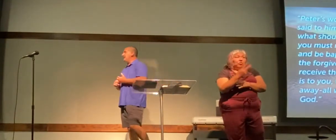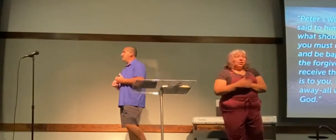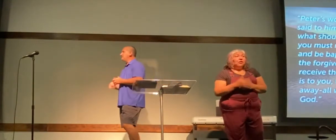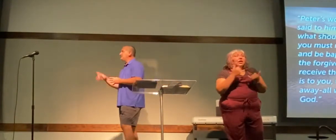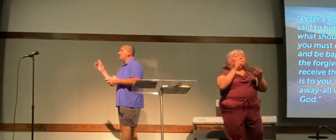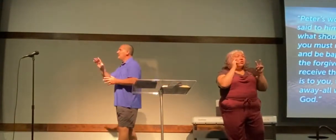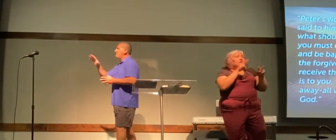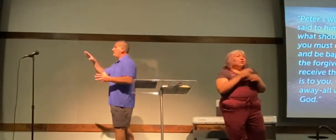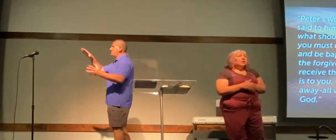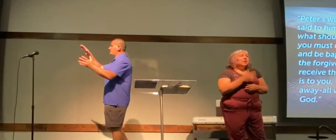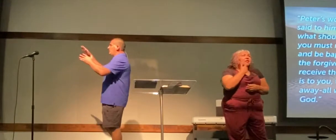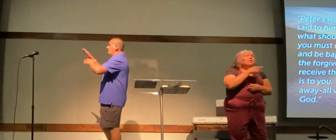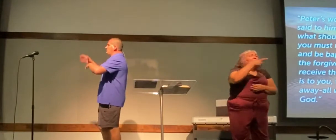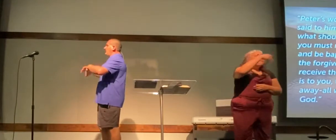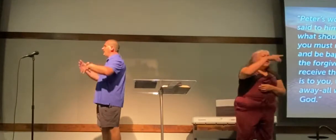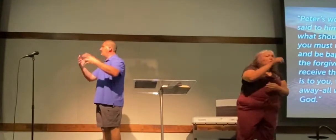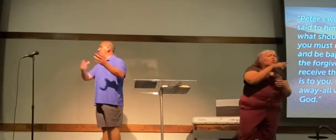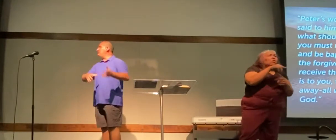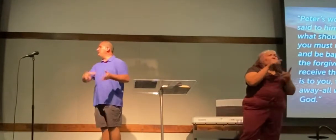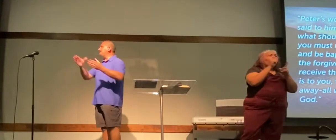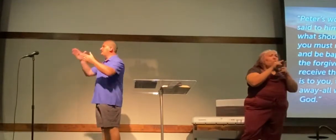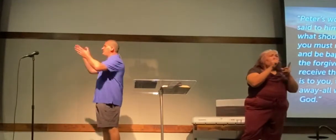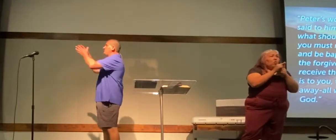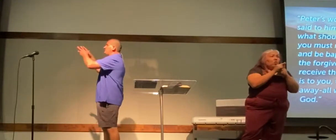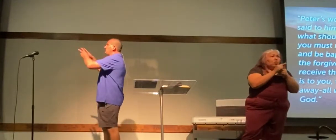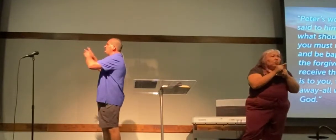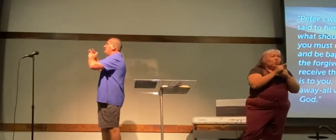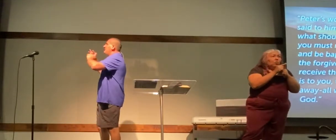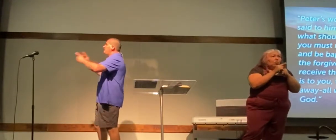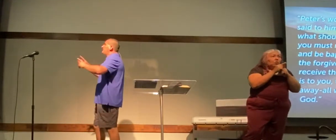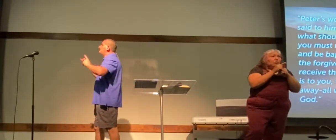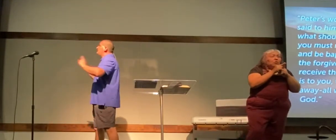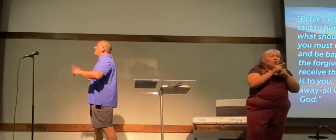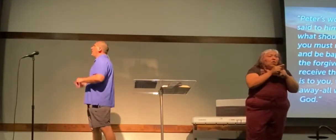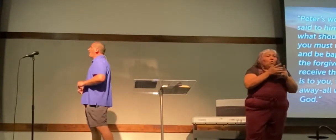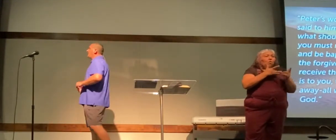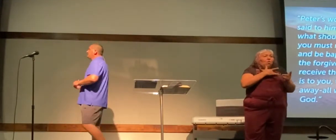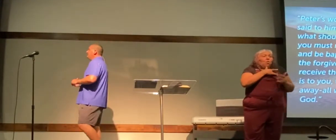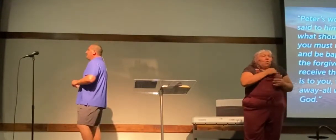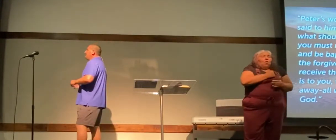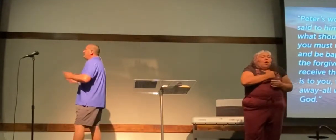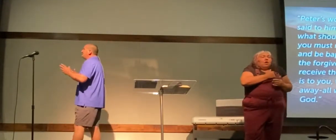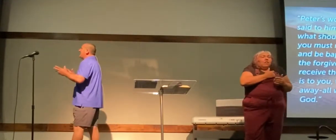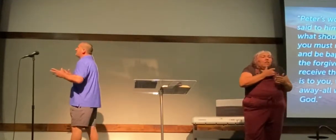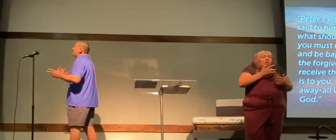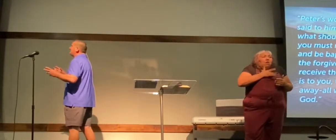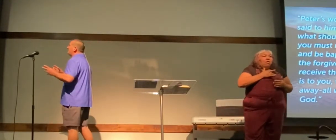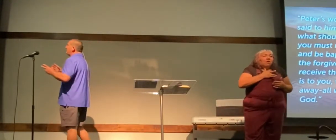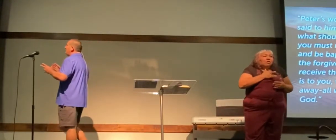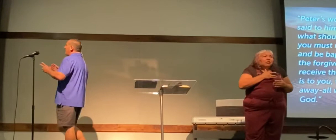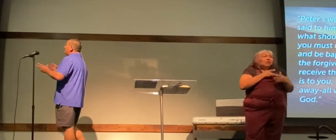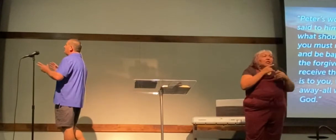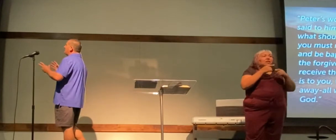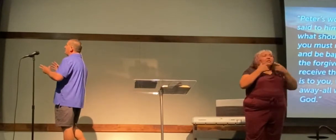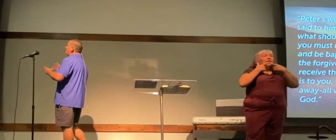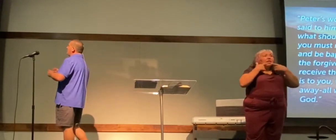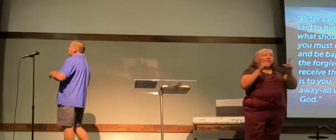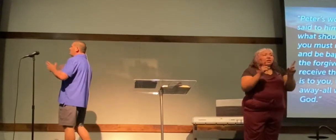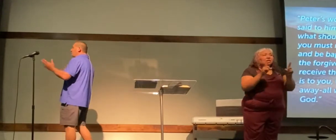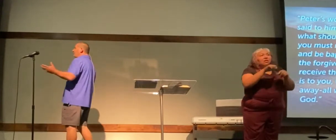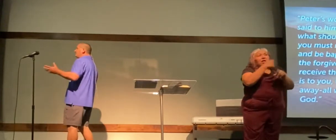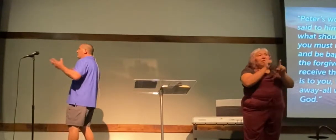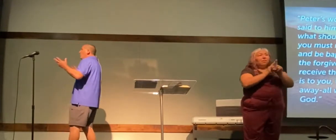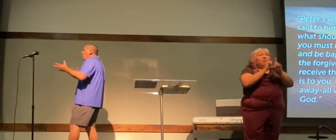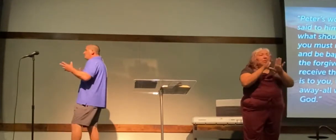this out. So it says, Peter's words, so after he's speaking, it says, Peter's words pierced their hearts. And they said to him and to the other